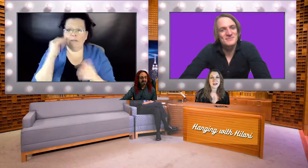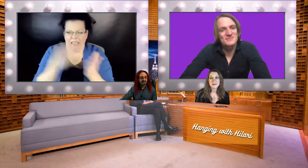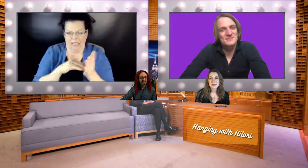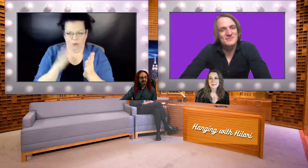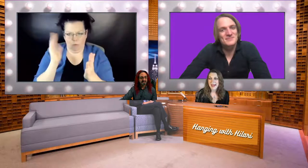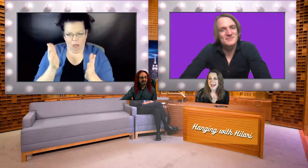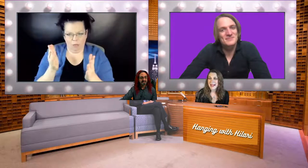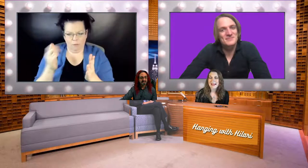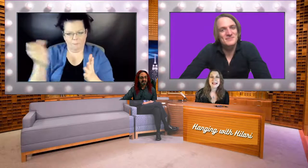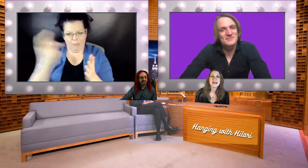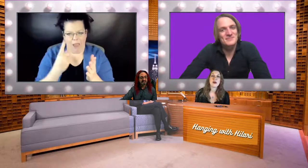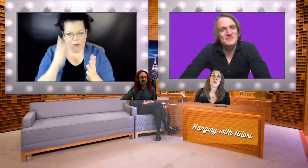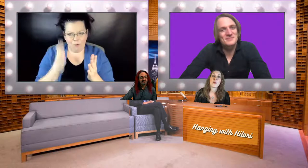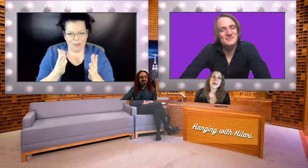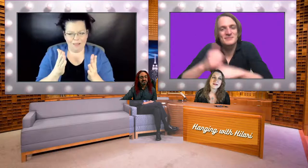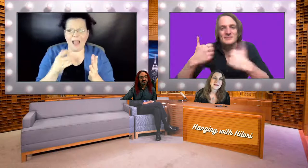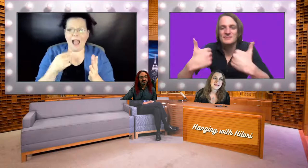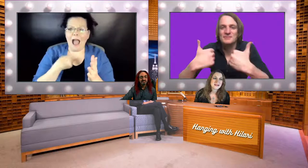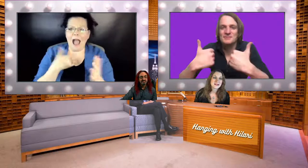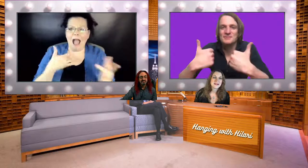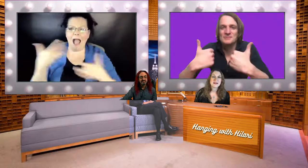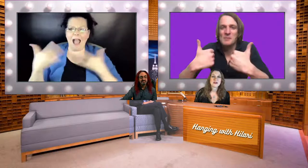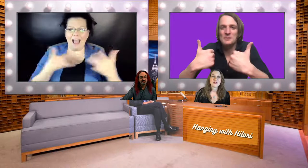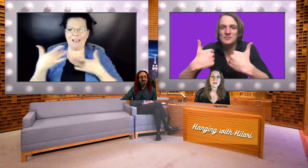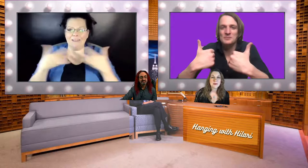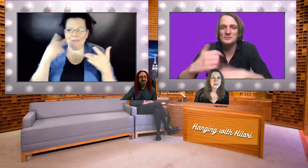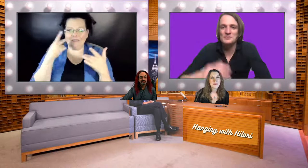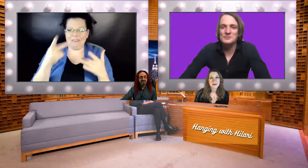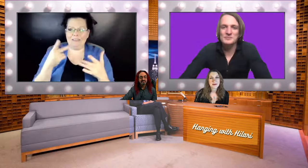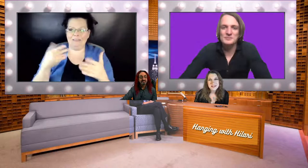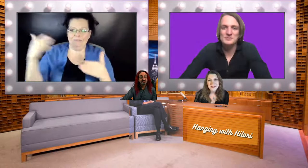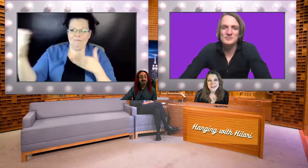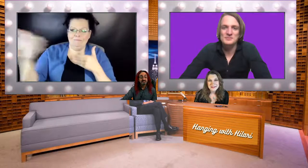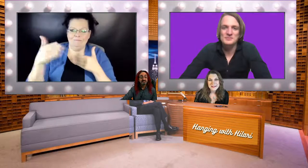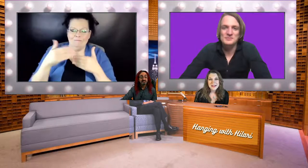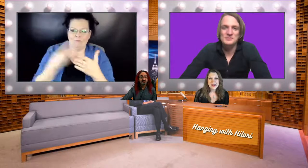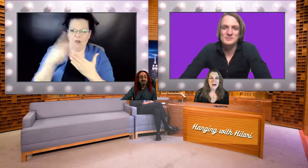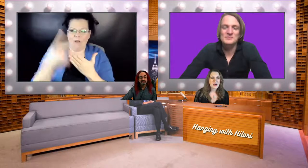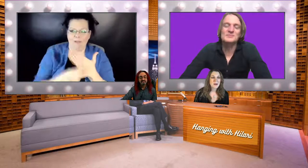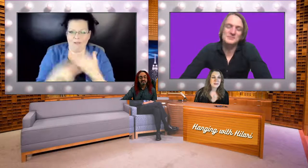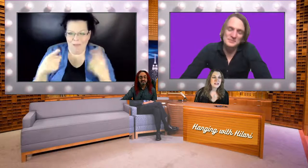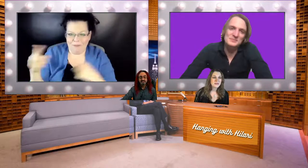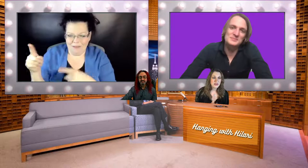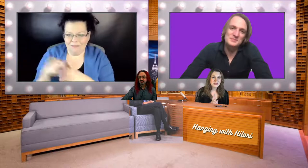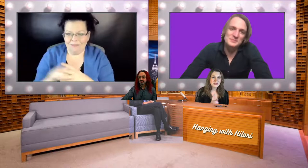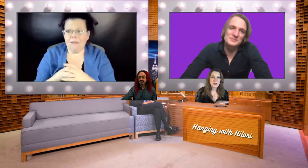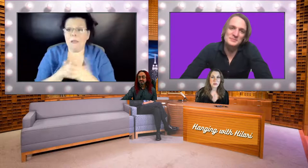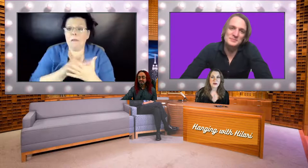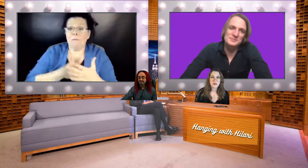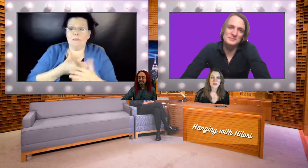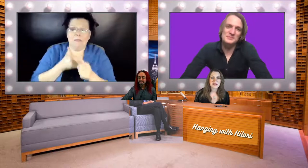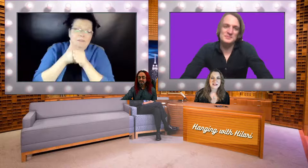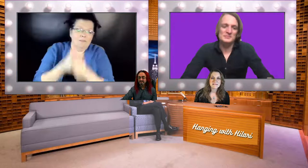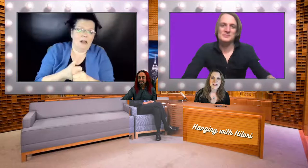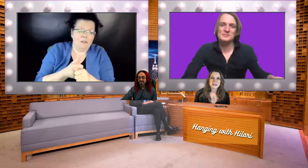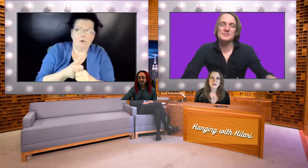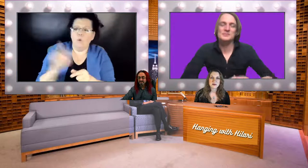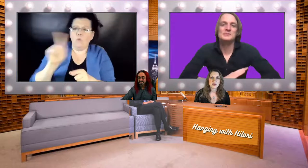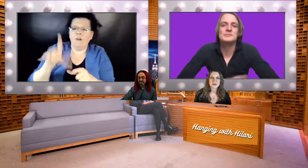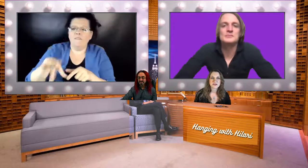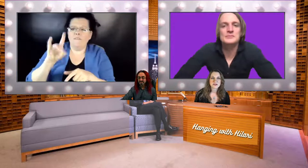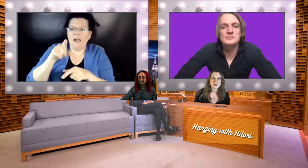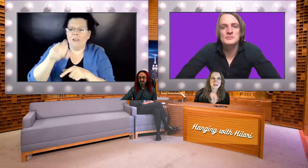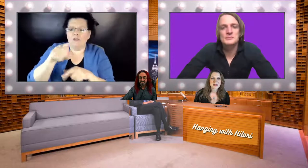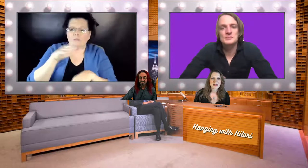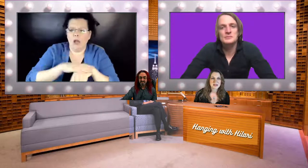You are coming back. I cannot wait to see your upcoming projects. Please follow John. Where can they find you